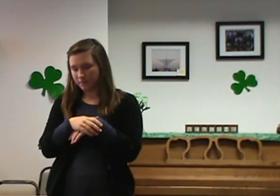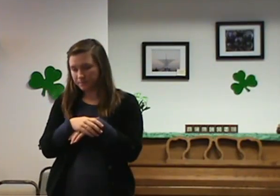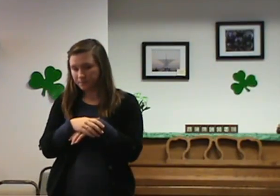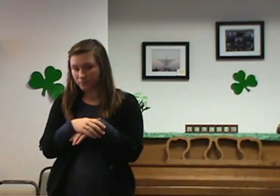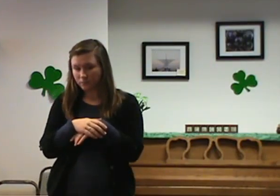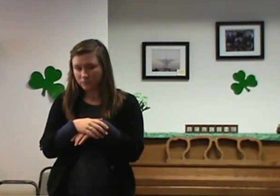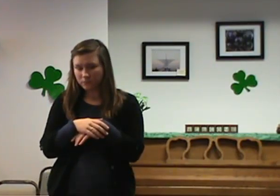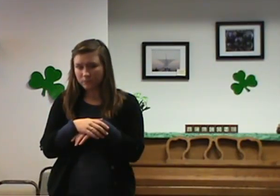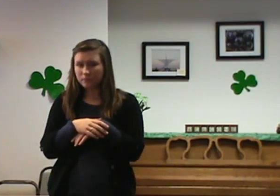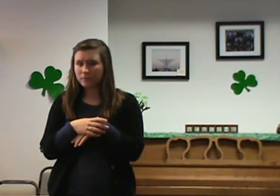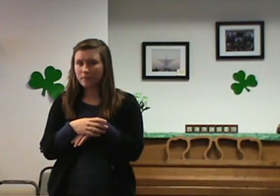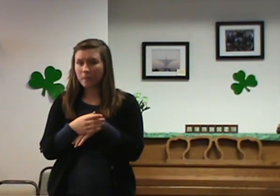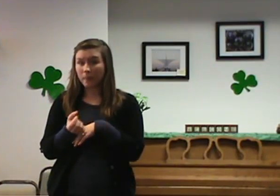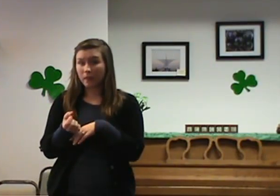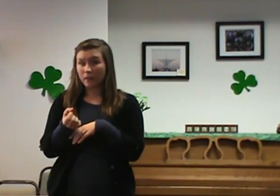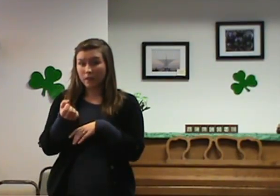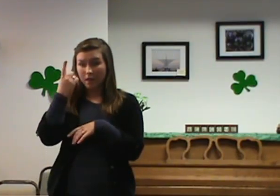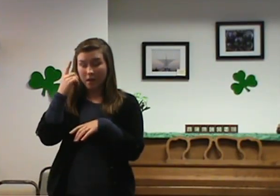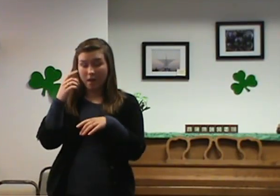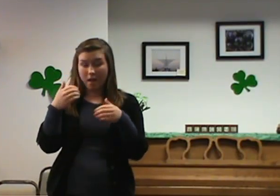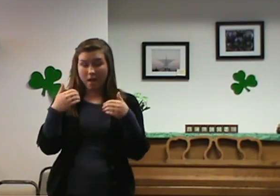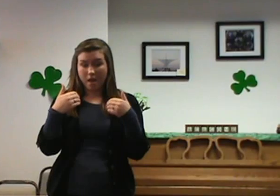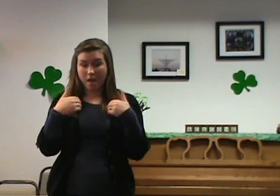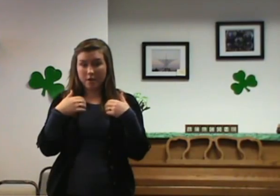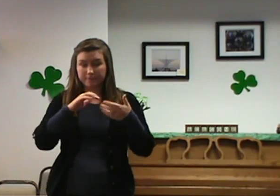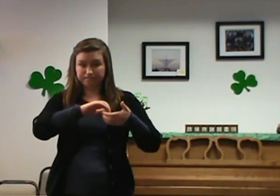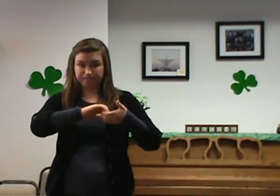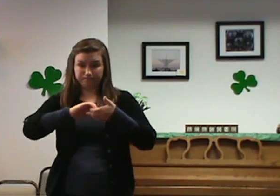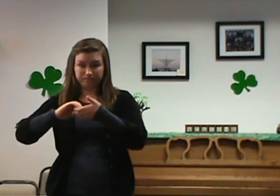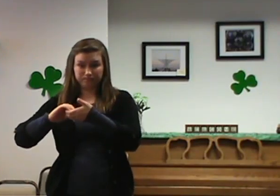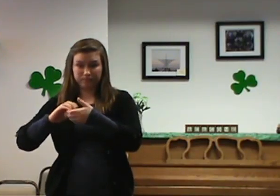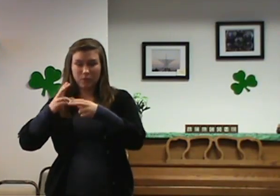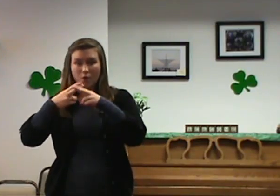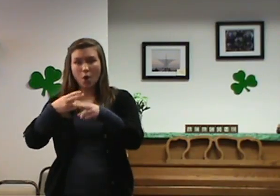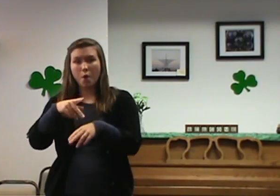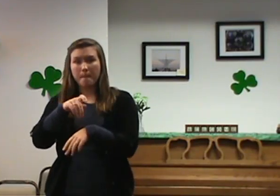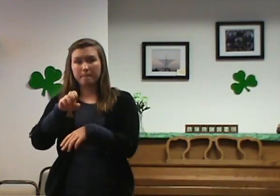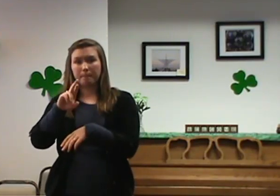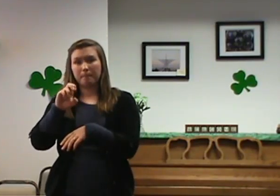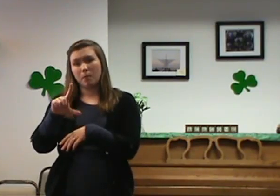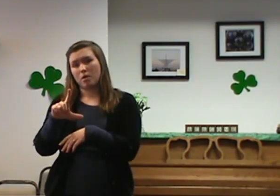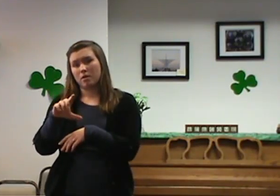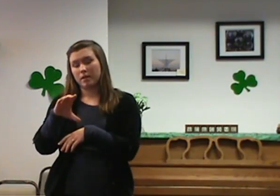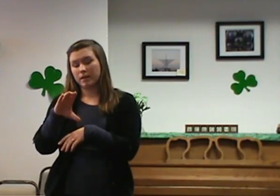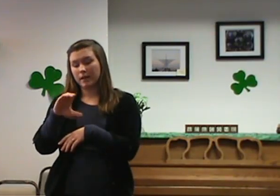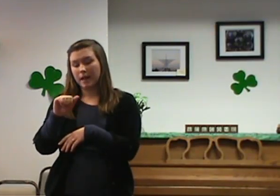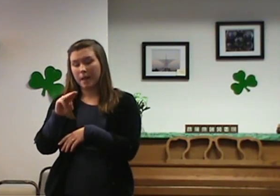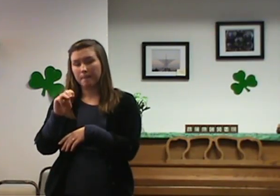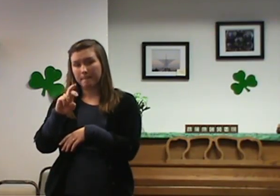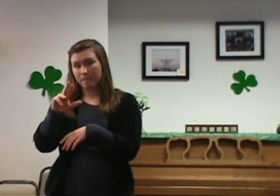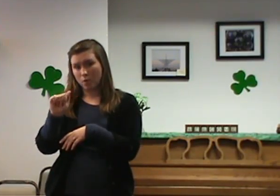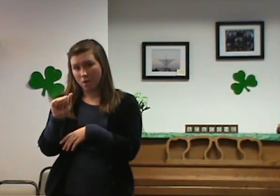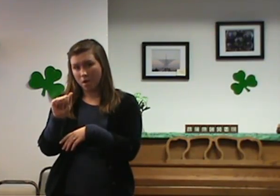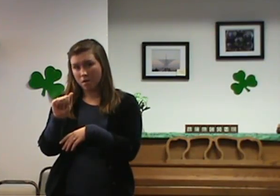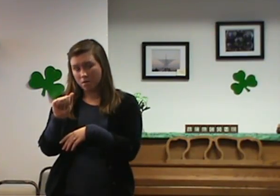companion partner that's called this Pearl camera that you can connect up to a computer. And so you can